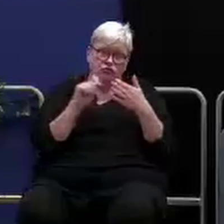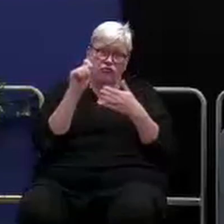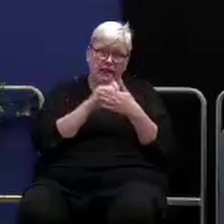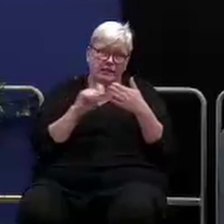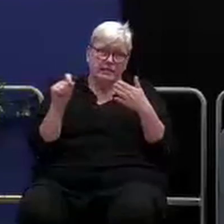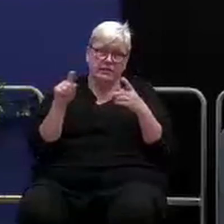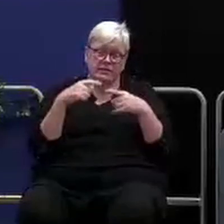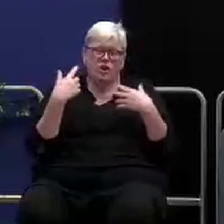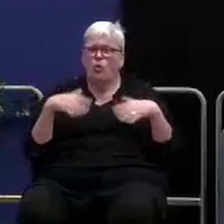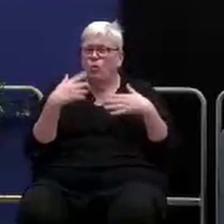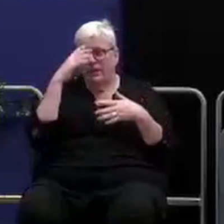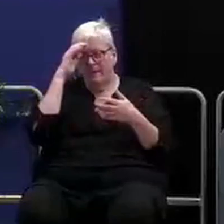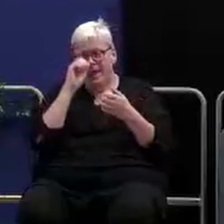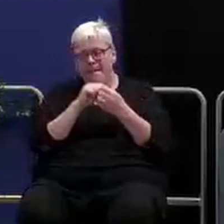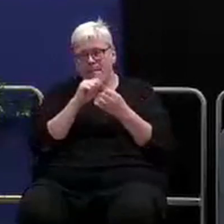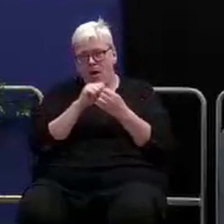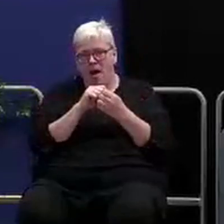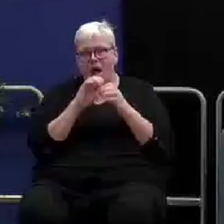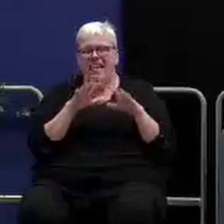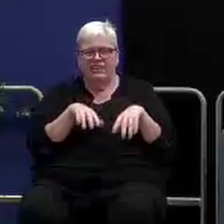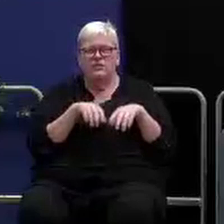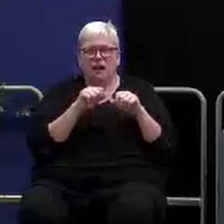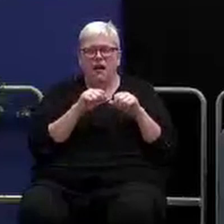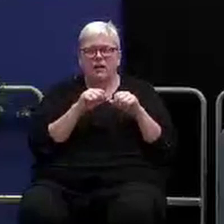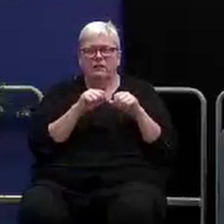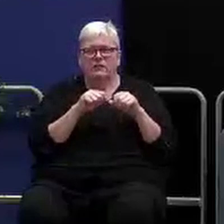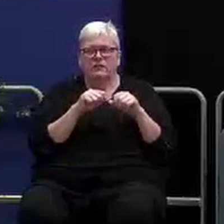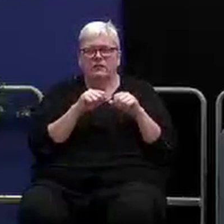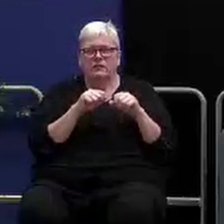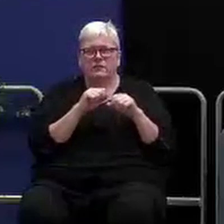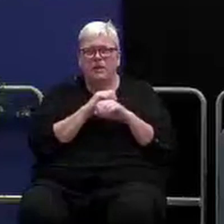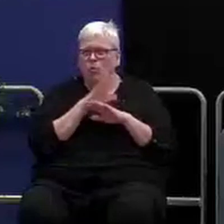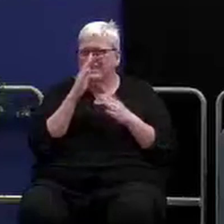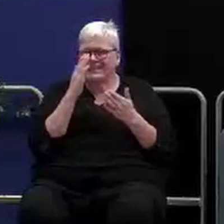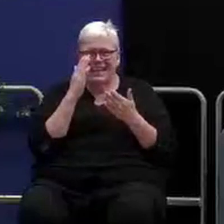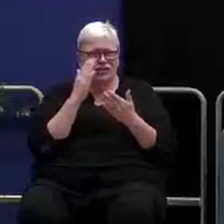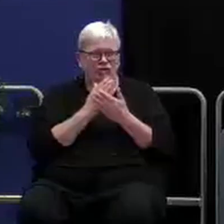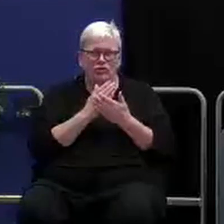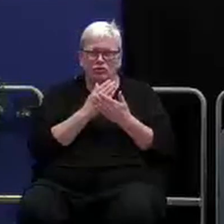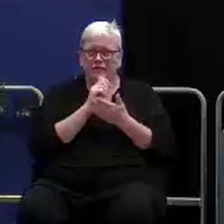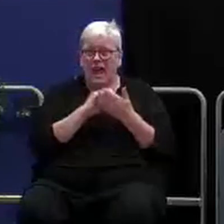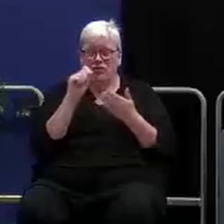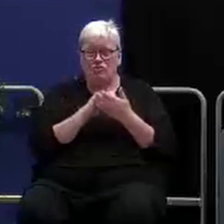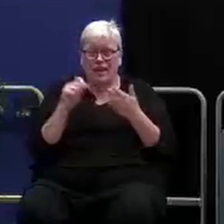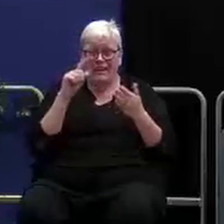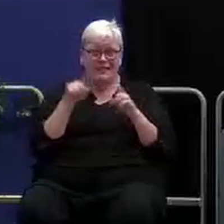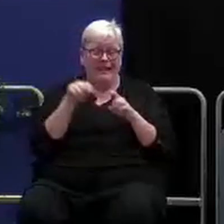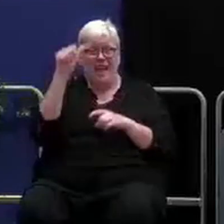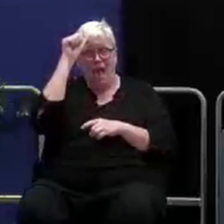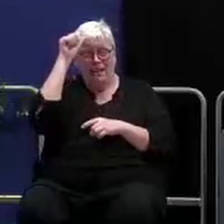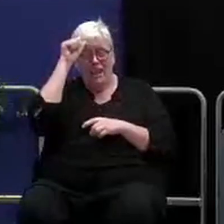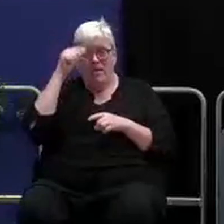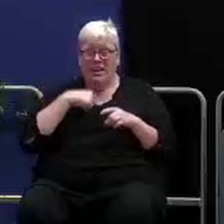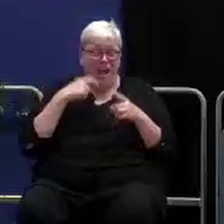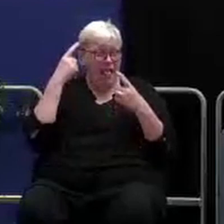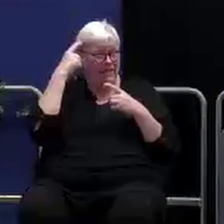as a memoir initially. I said, what's actually true is if I write this like an academic, because that's who I am, that's how I think. So